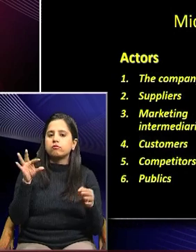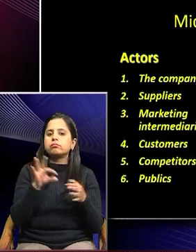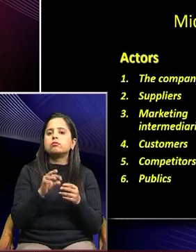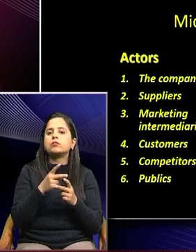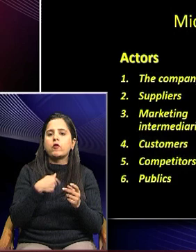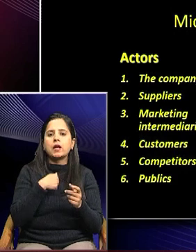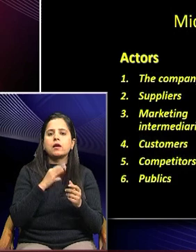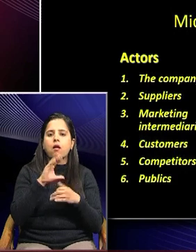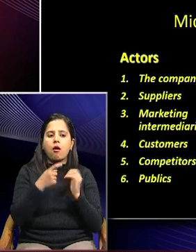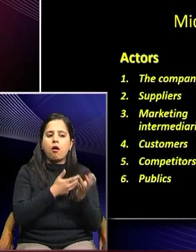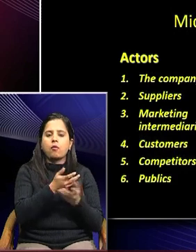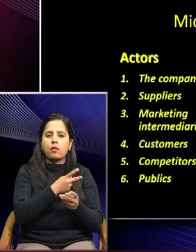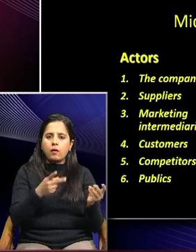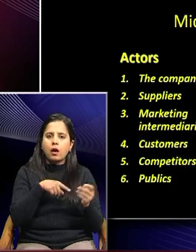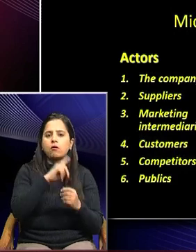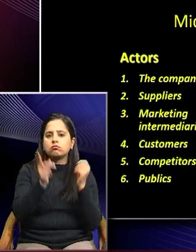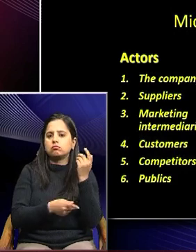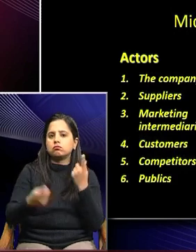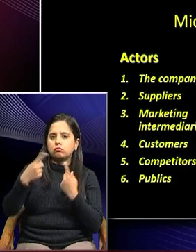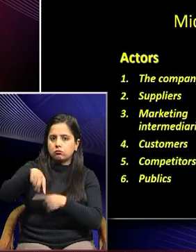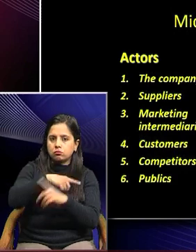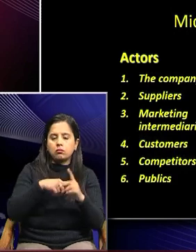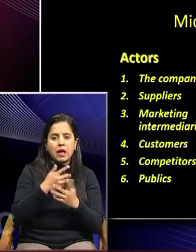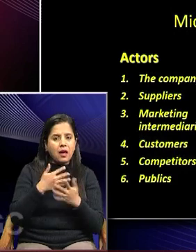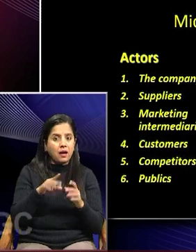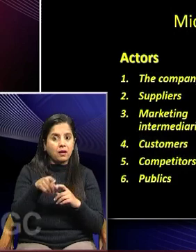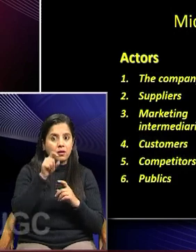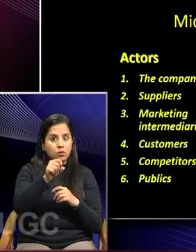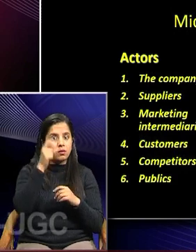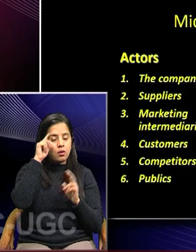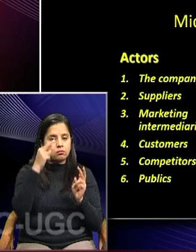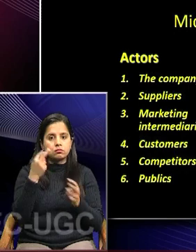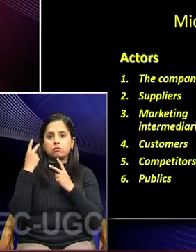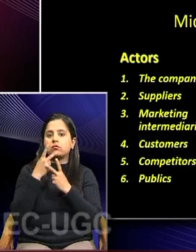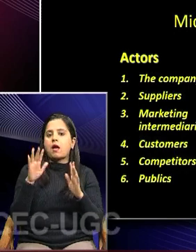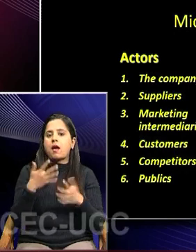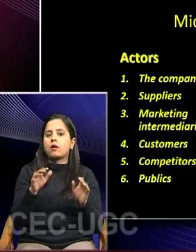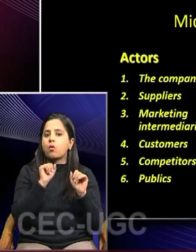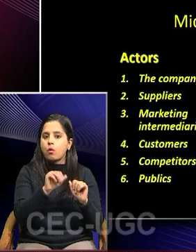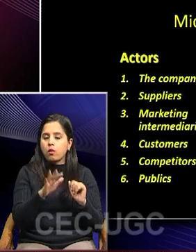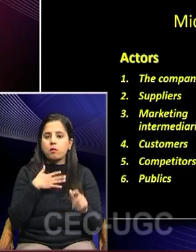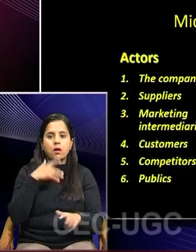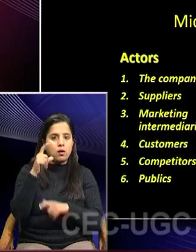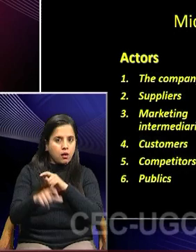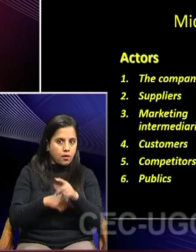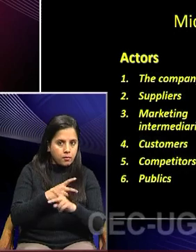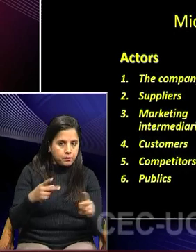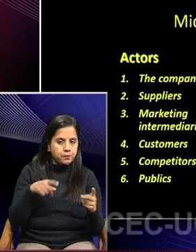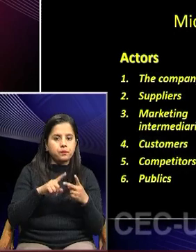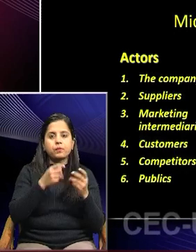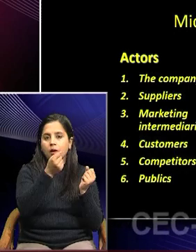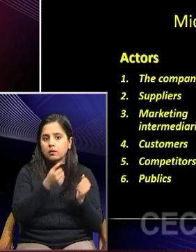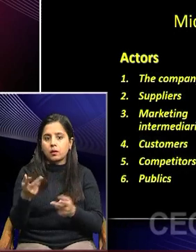our customers, with our end users. So whatever image they are reflecting of my company in terms of